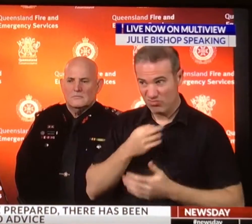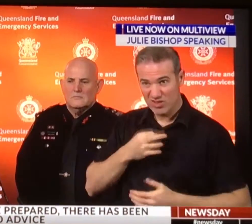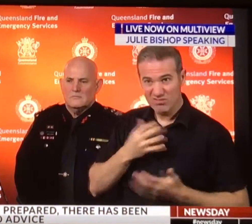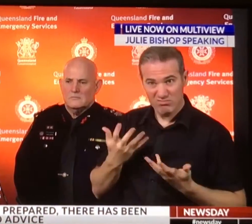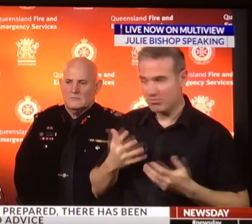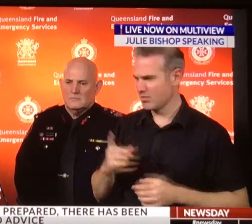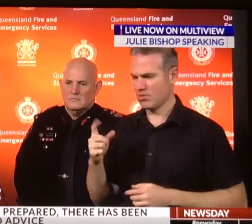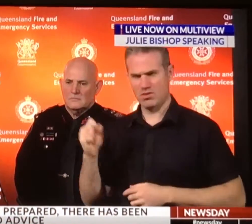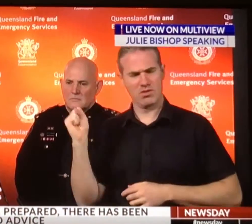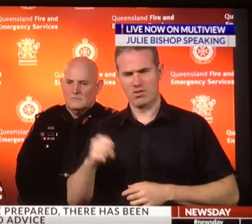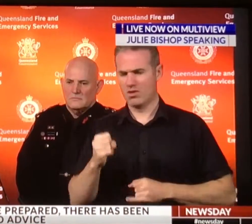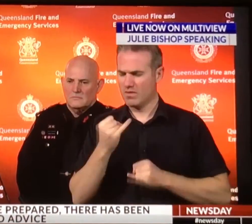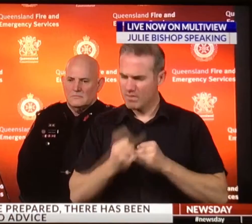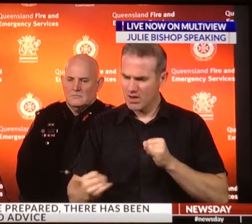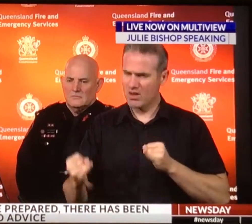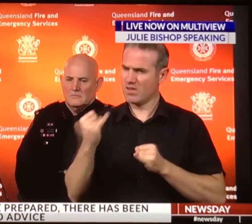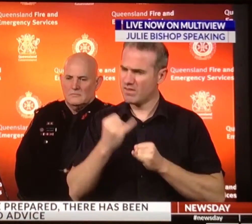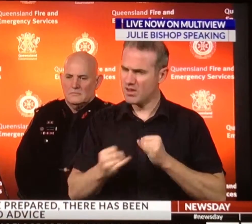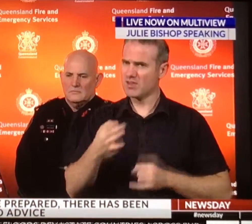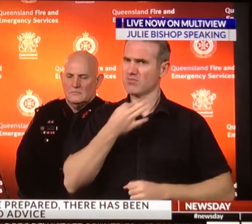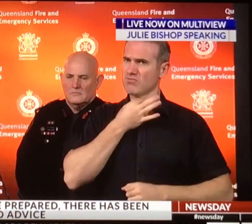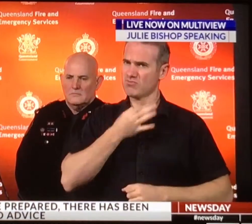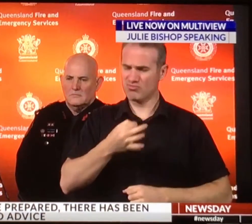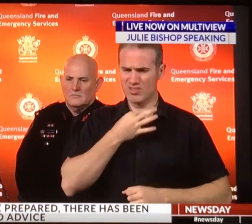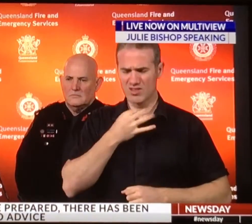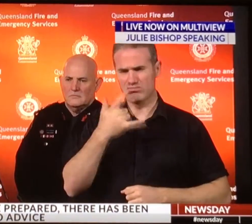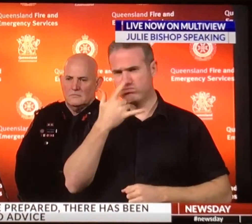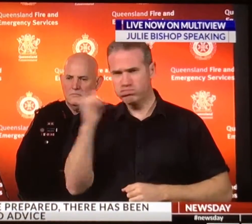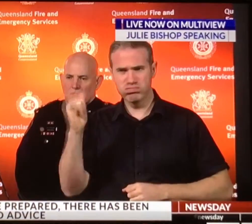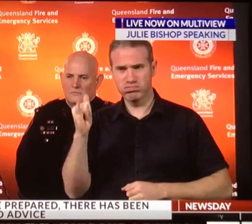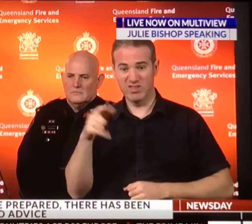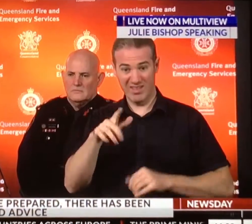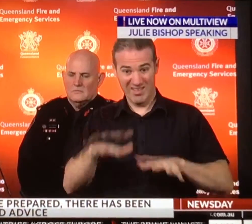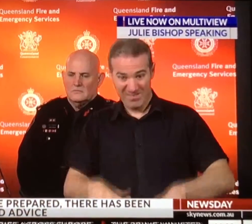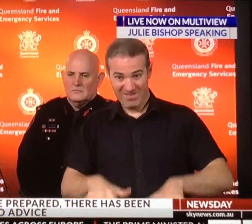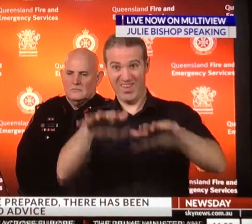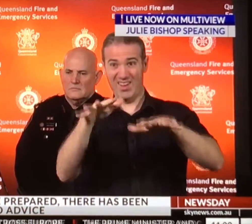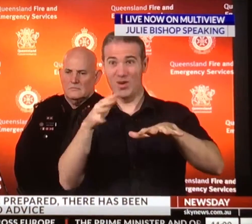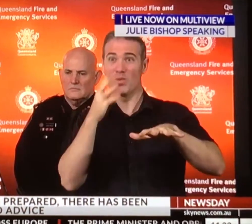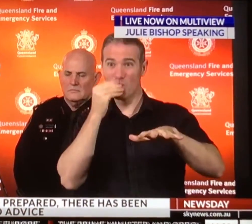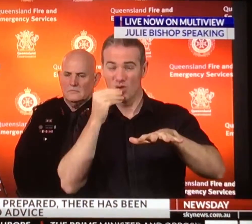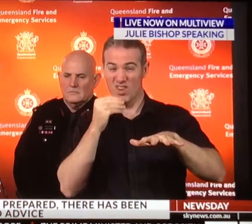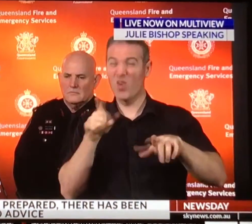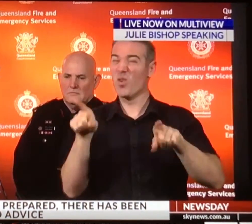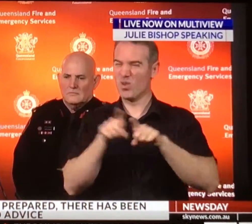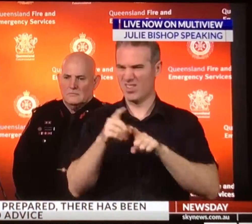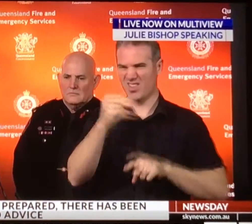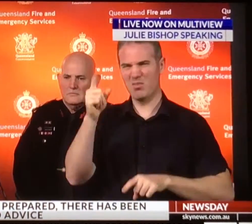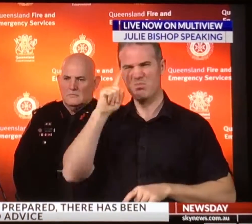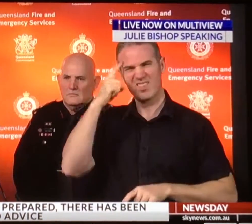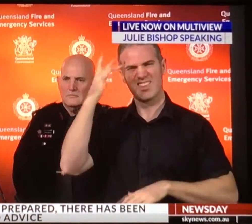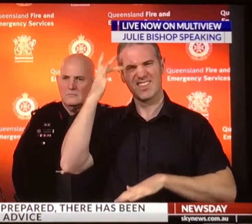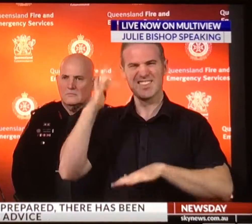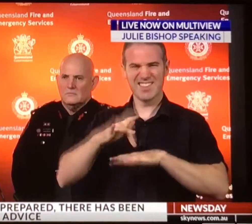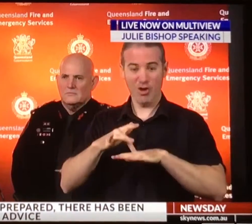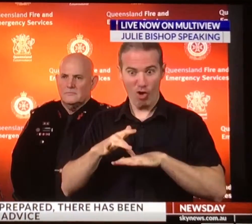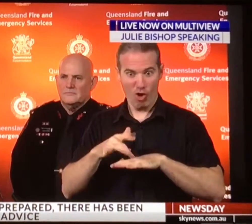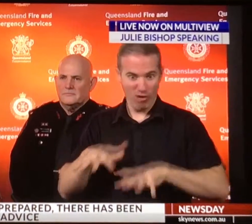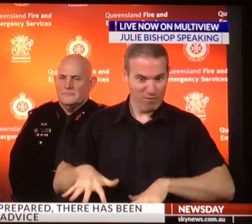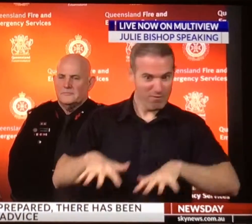It's an extremely risky behaviour, and similarly, not only driving through flooded waters, getting on your surfboard and going out to surf, children playing